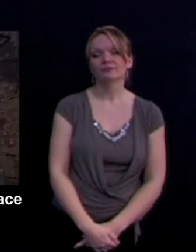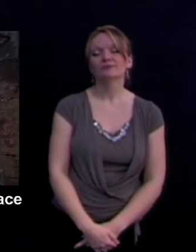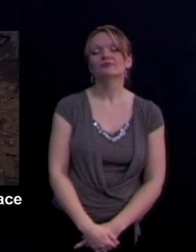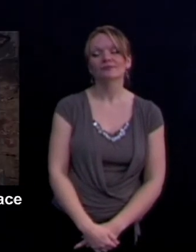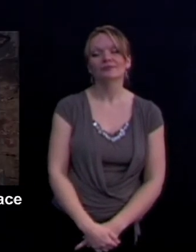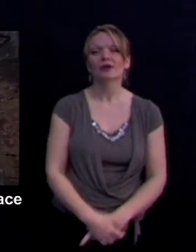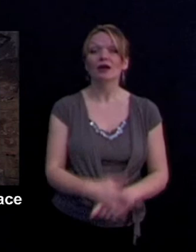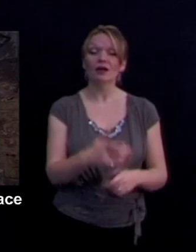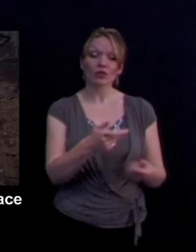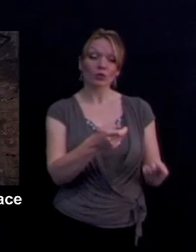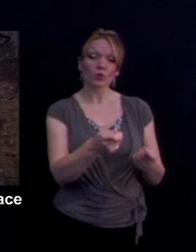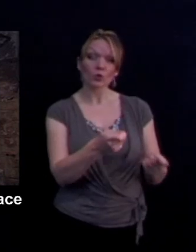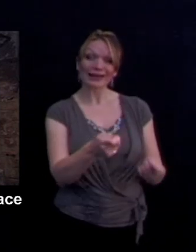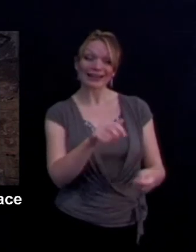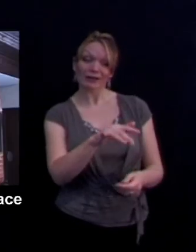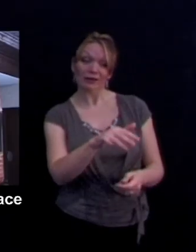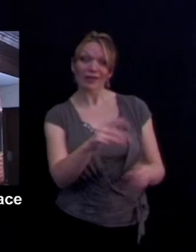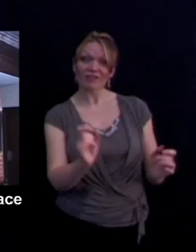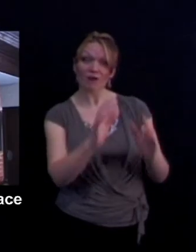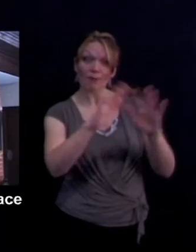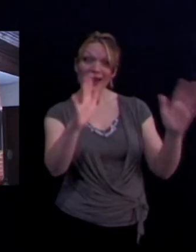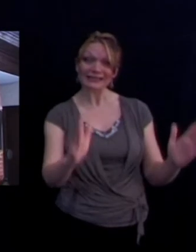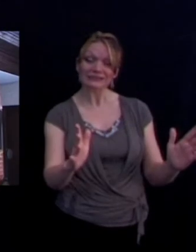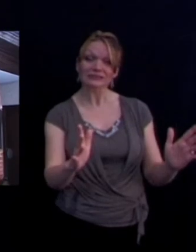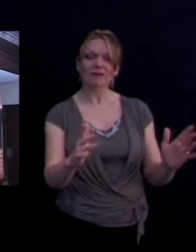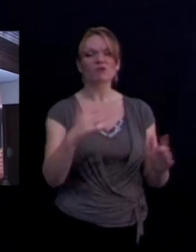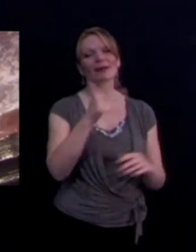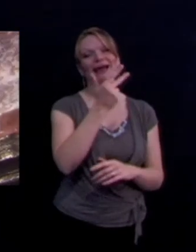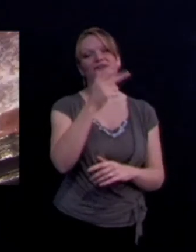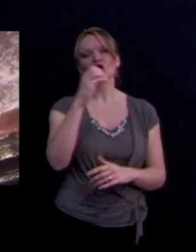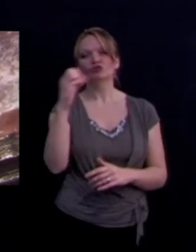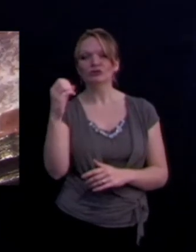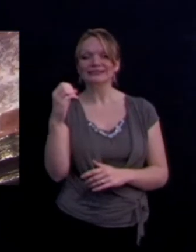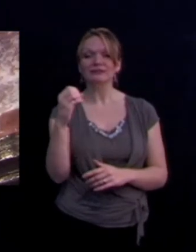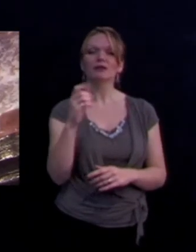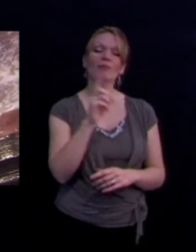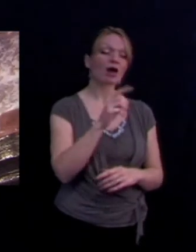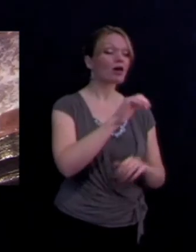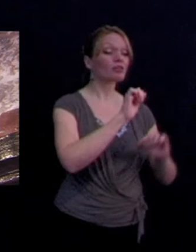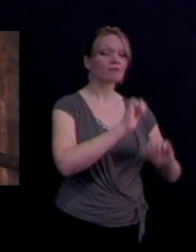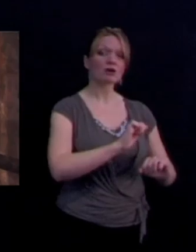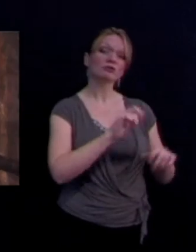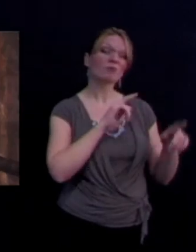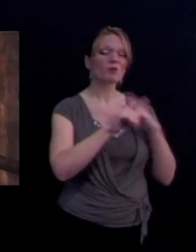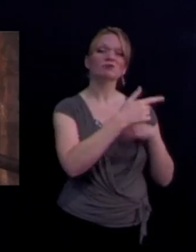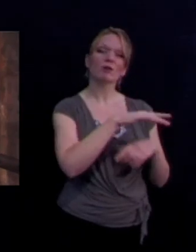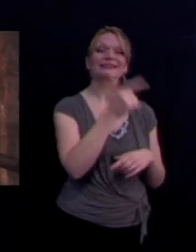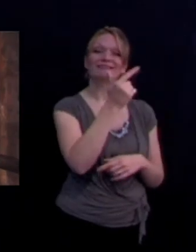The cooking equipment in the fireplace dates from the 1800s and the furniture is mainly 17th century.